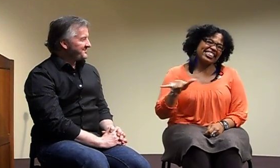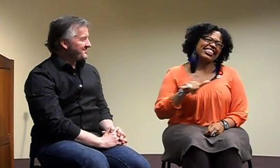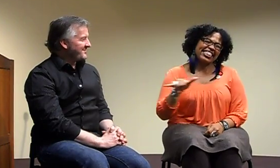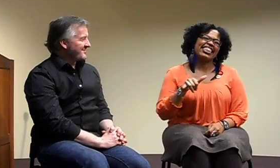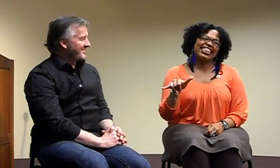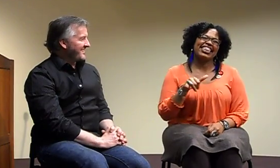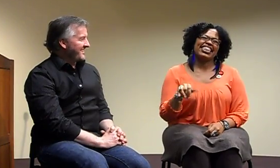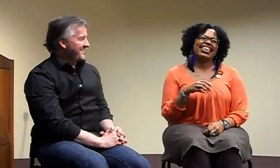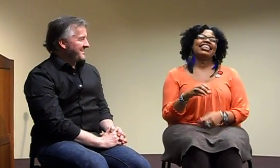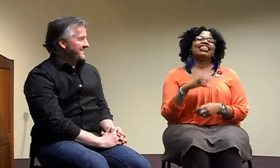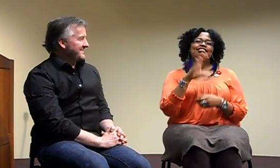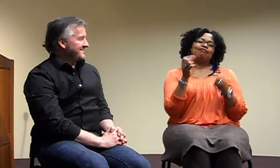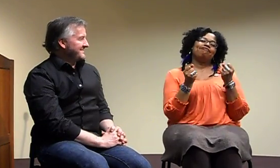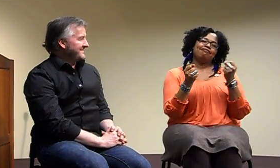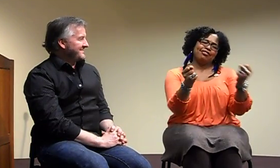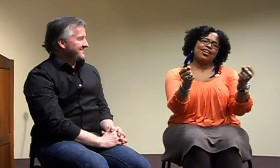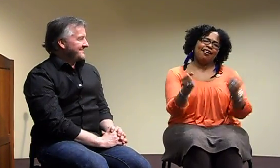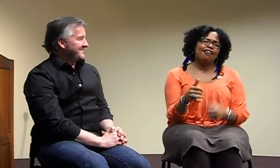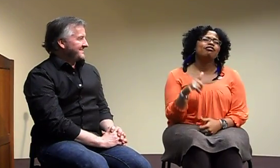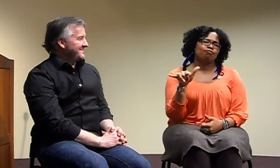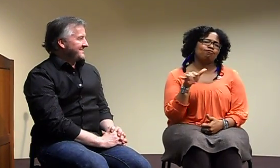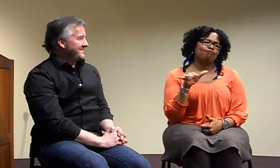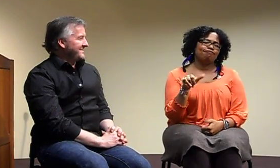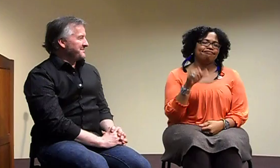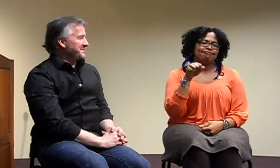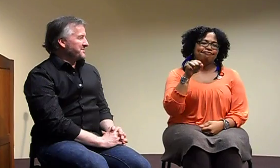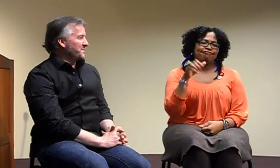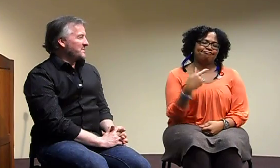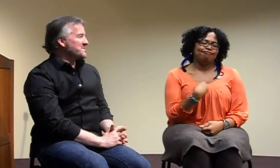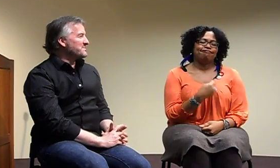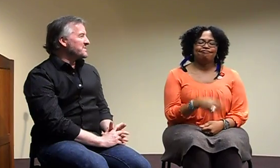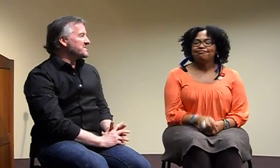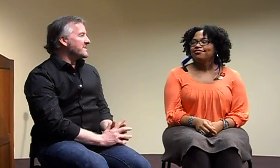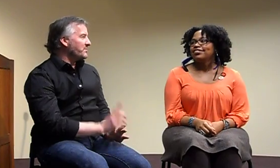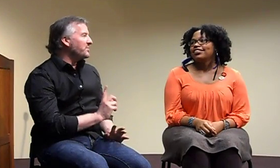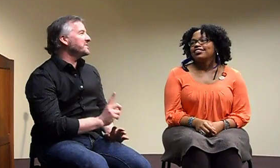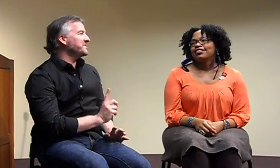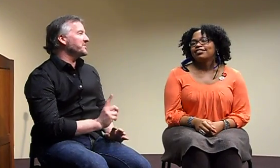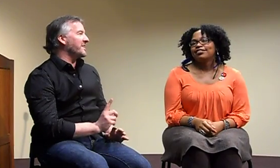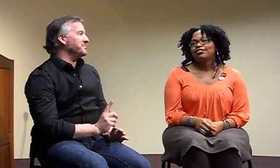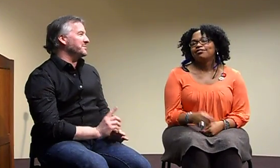Guns N' Roses have one good album.